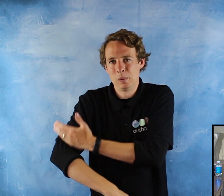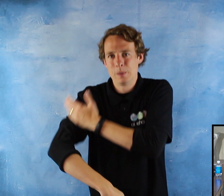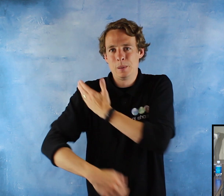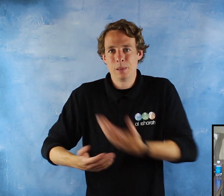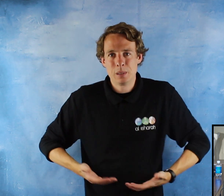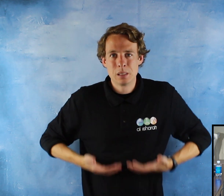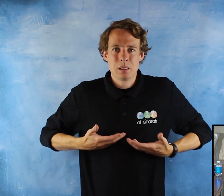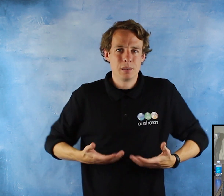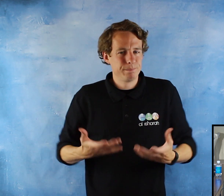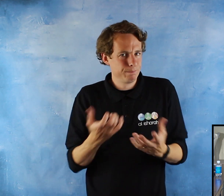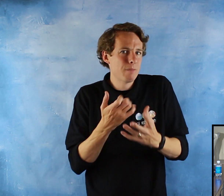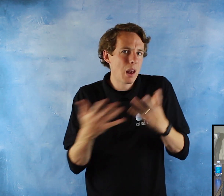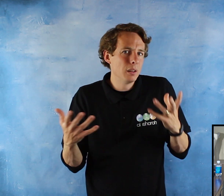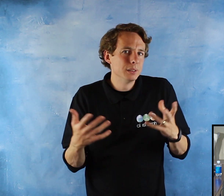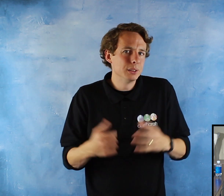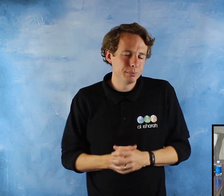It is totally other way.